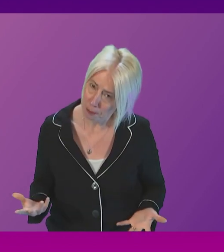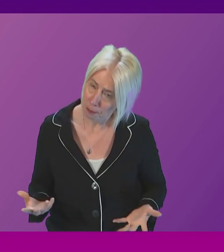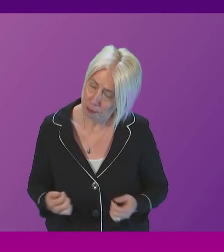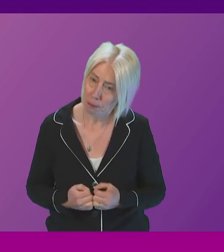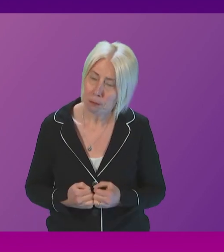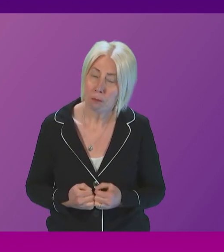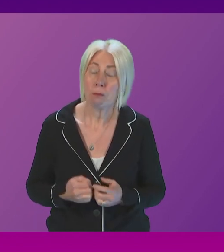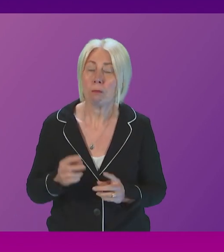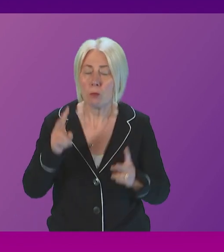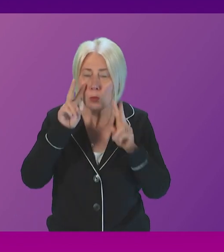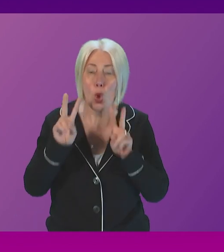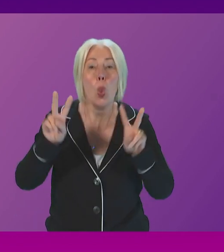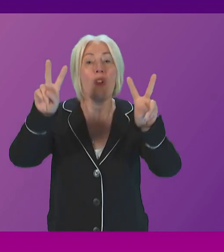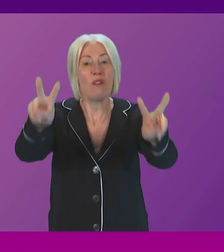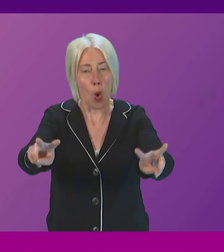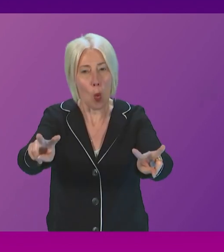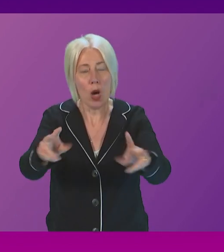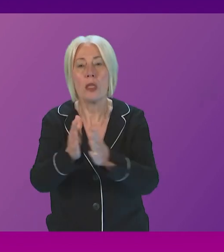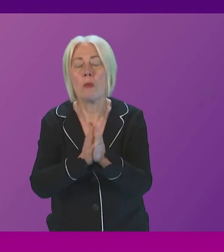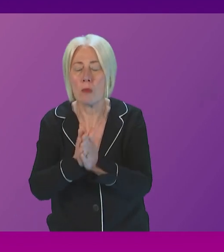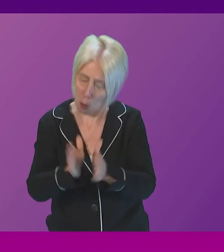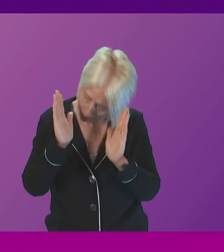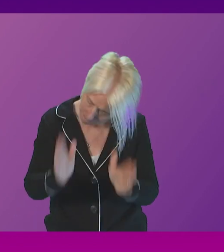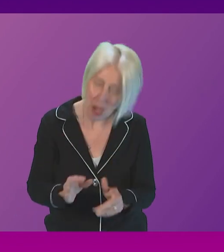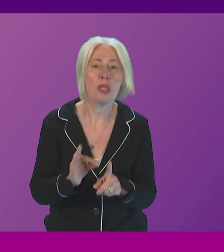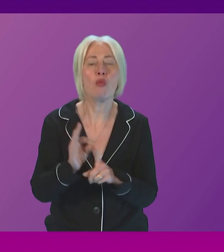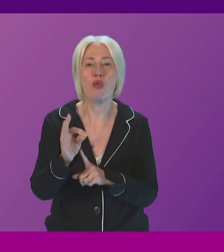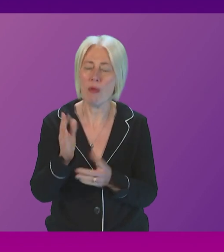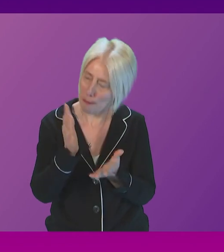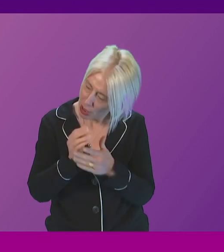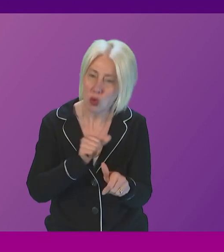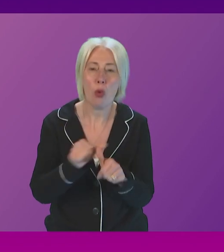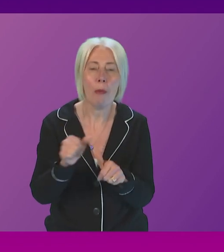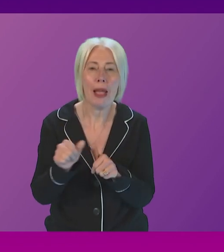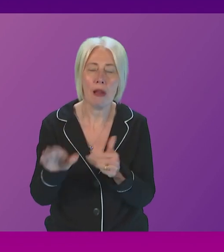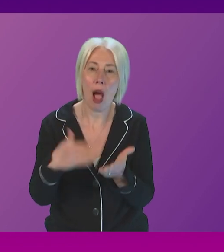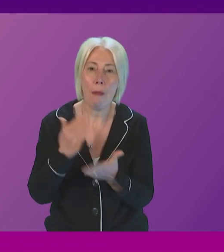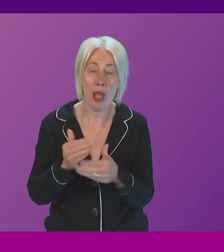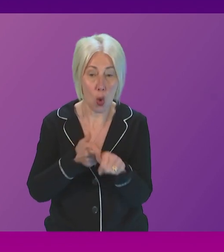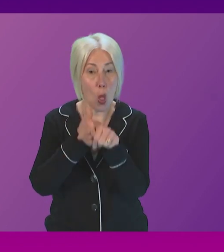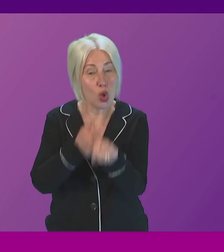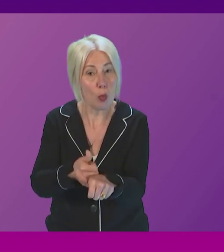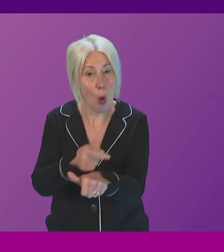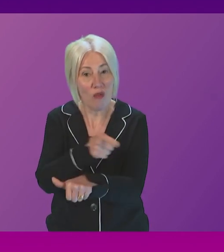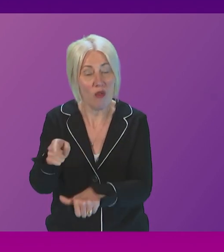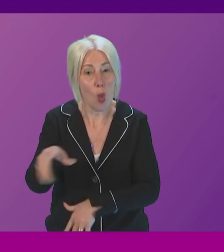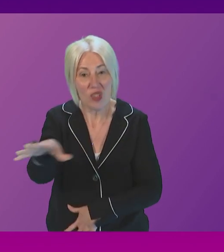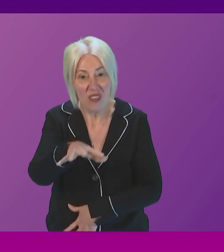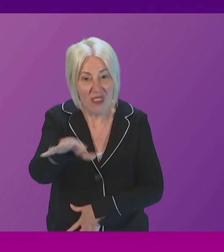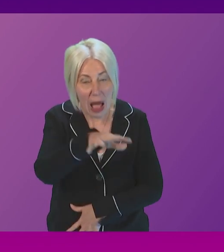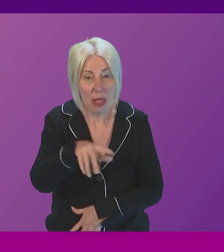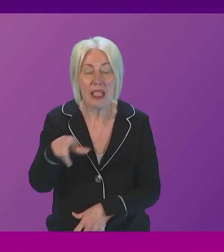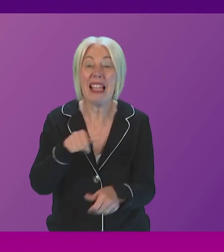Looking forward, President Officer, we have to do better. We must ensure that the support that these families get is